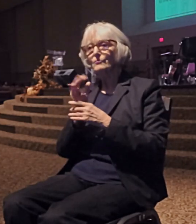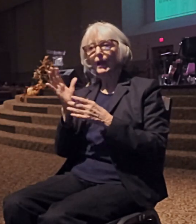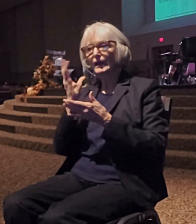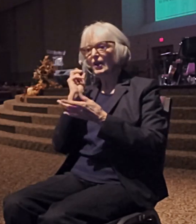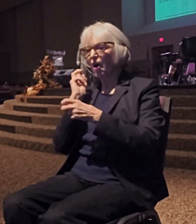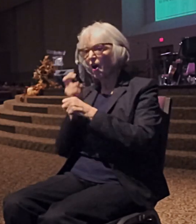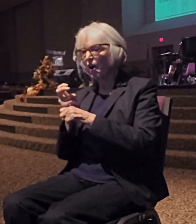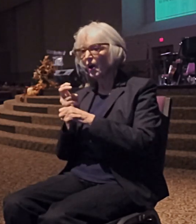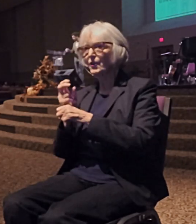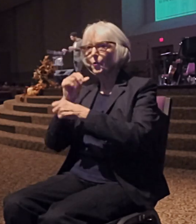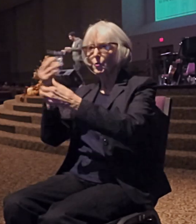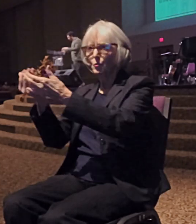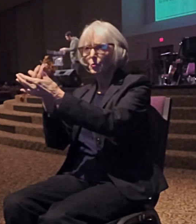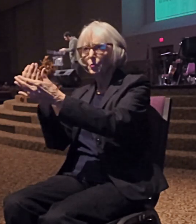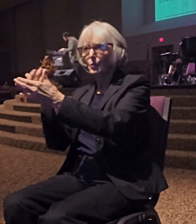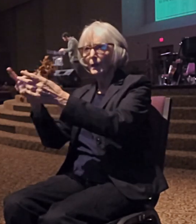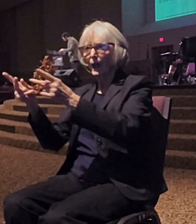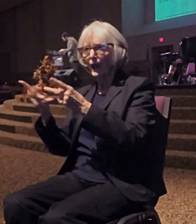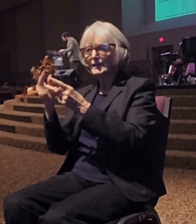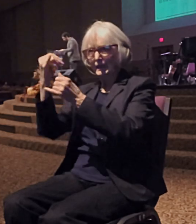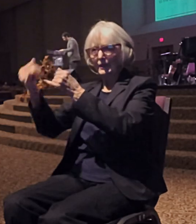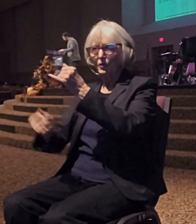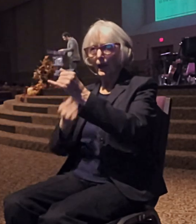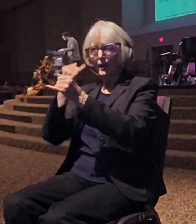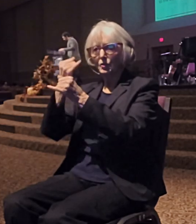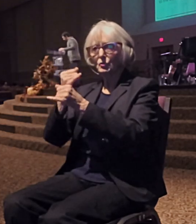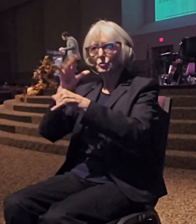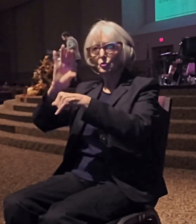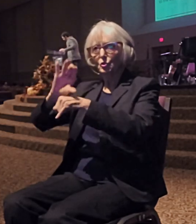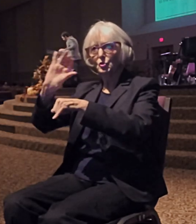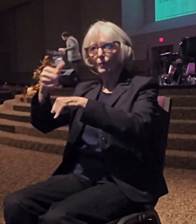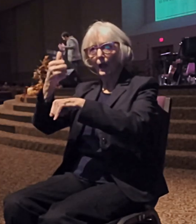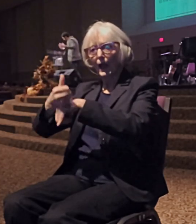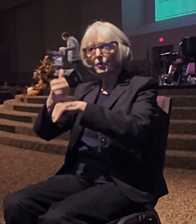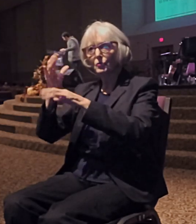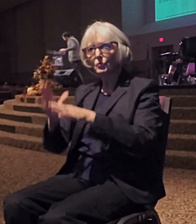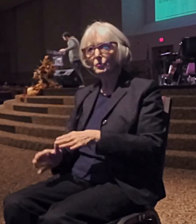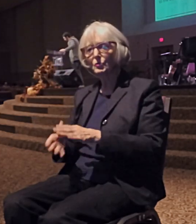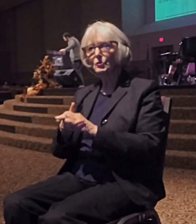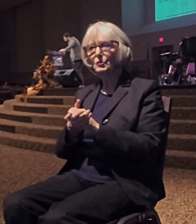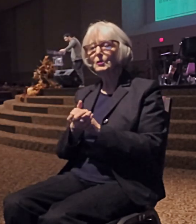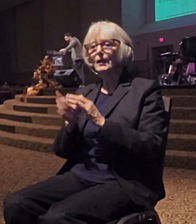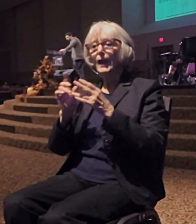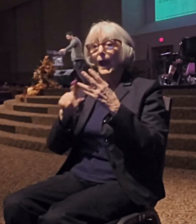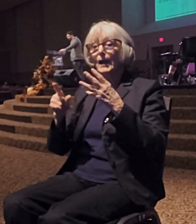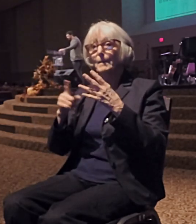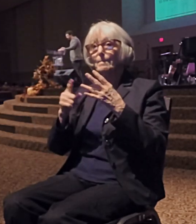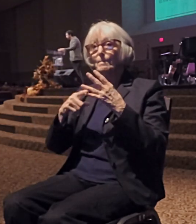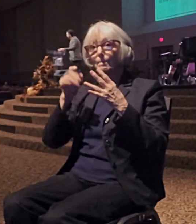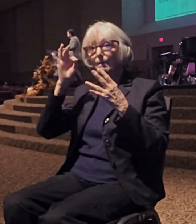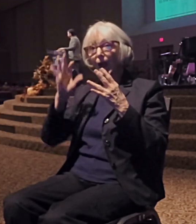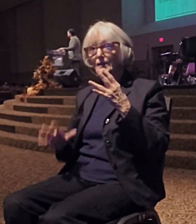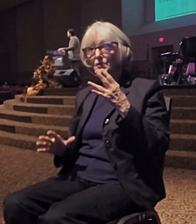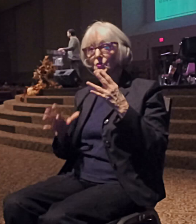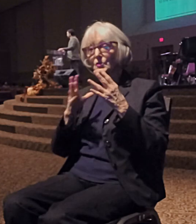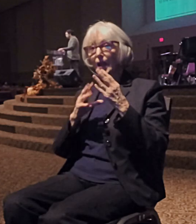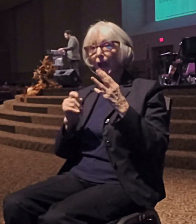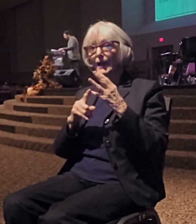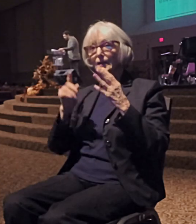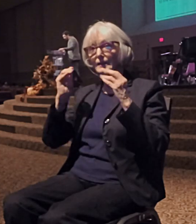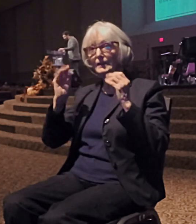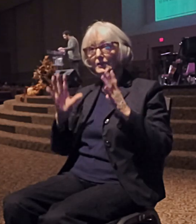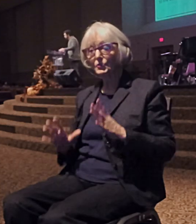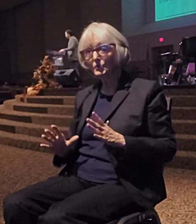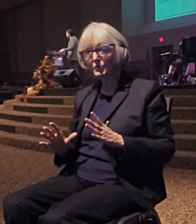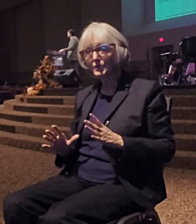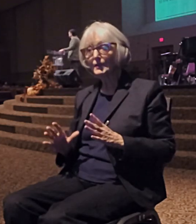or unreached place, an international church planter. And then it says pastors and teachers. Now, some of your Bibles will split. Some will